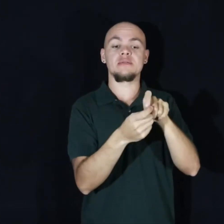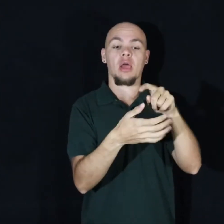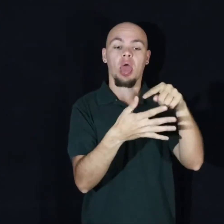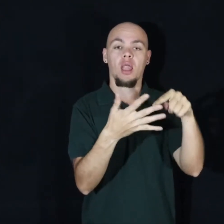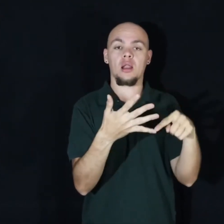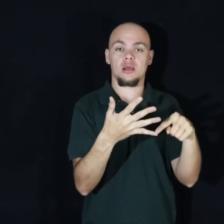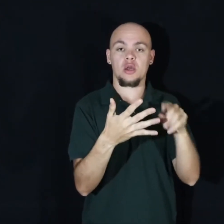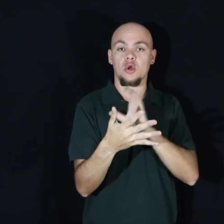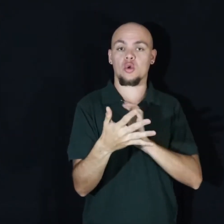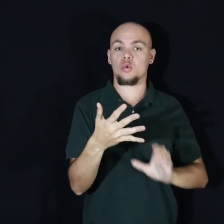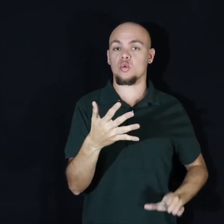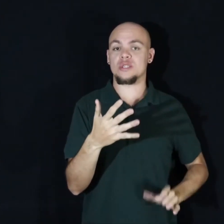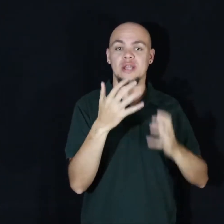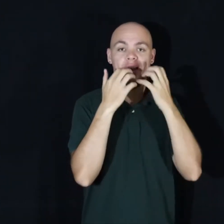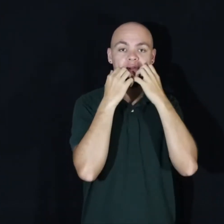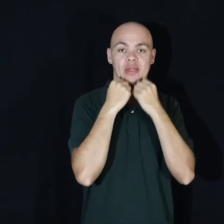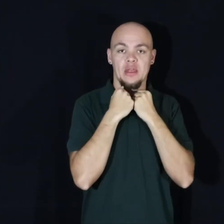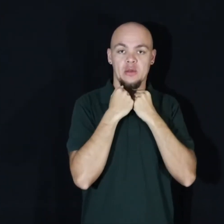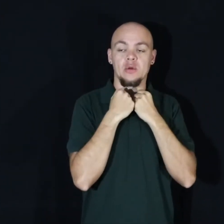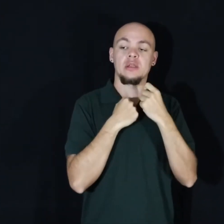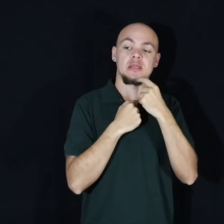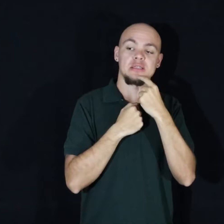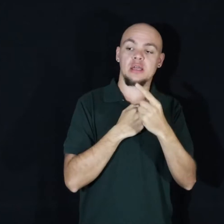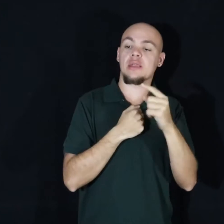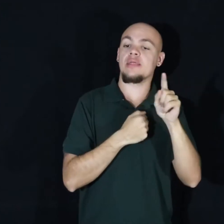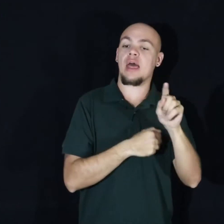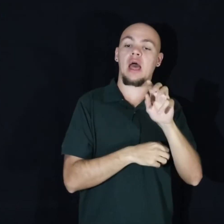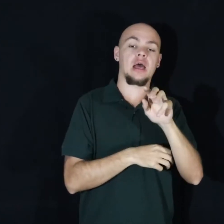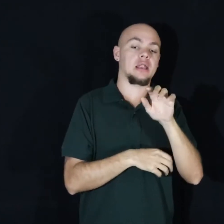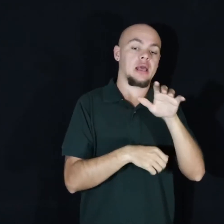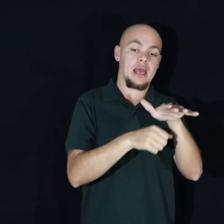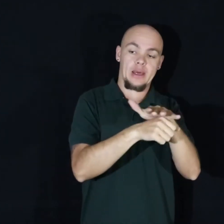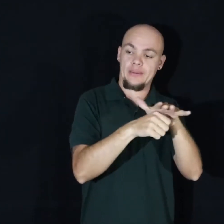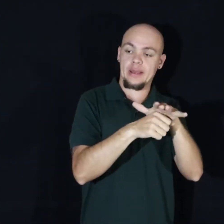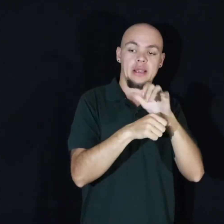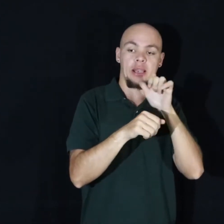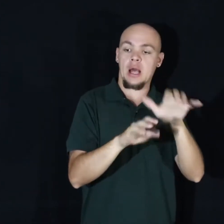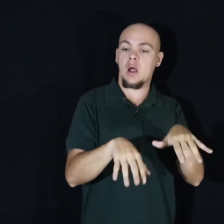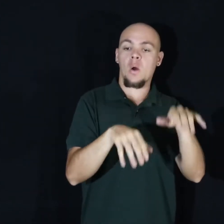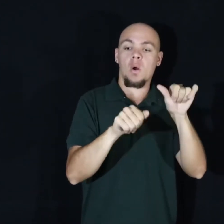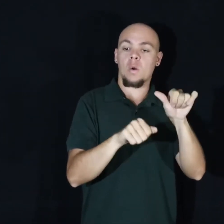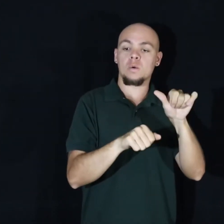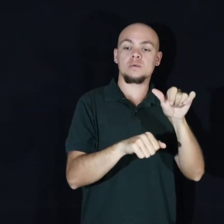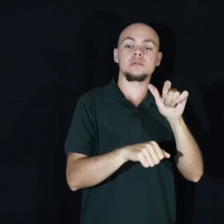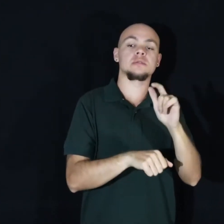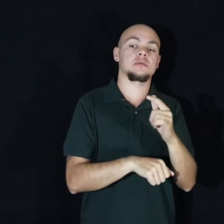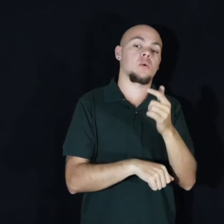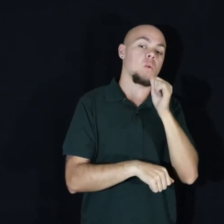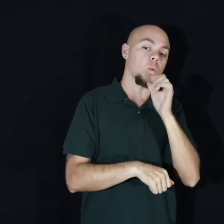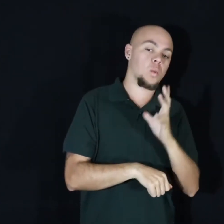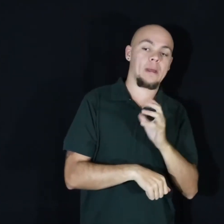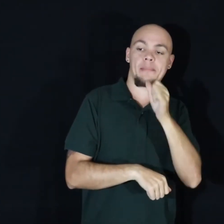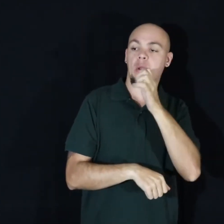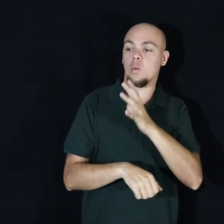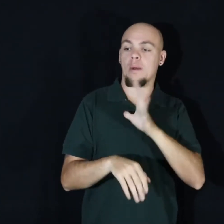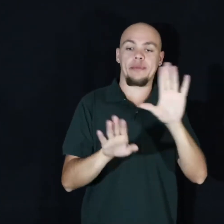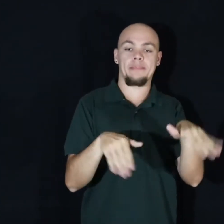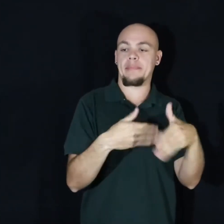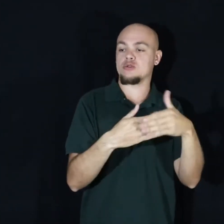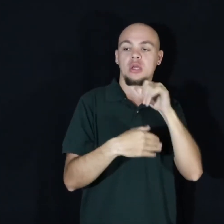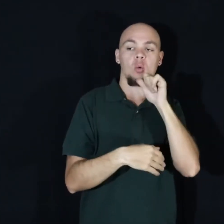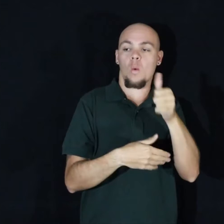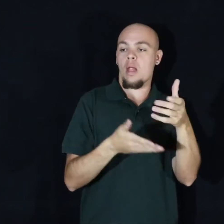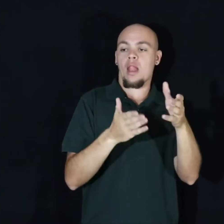citing Christian values. An employee told the brides-to-be that the Winston-Salem event space does not host same-sex